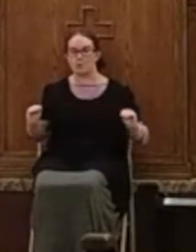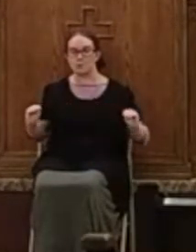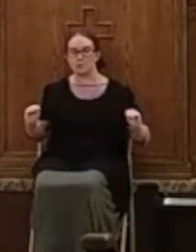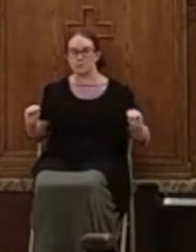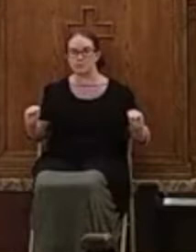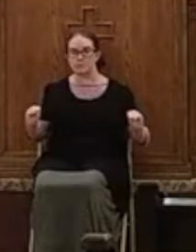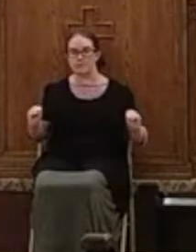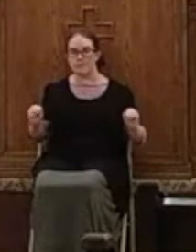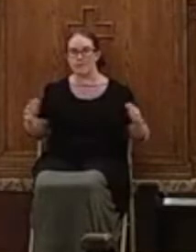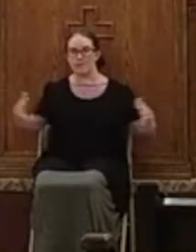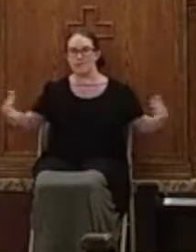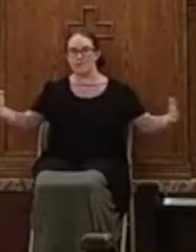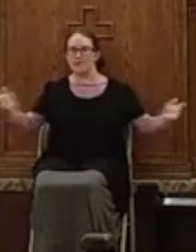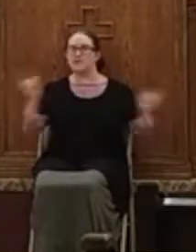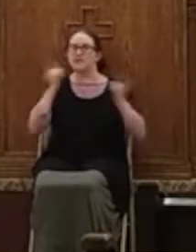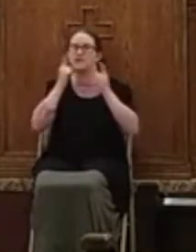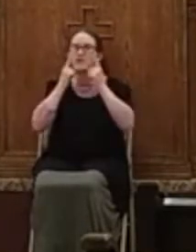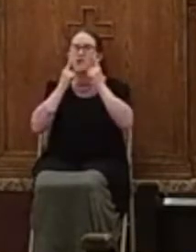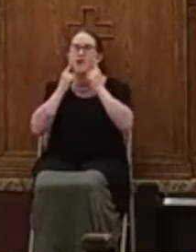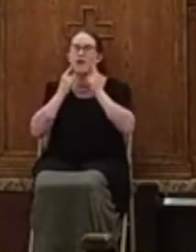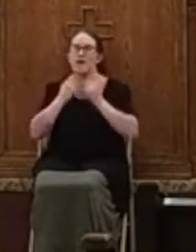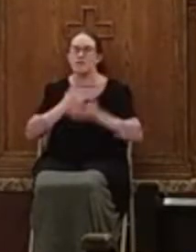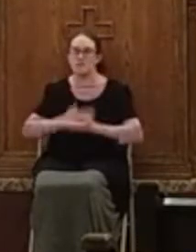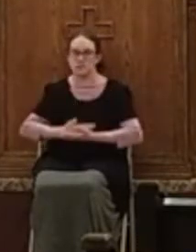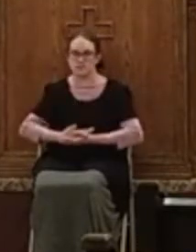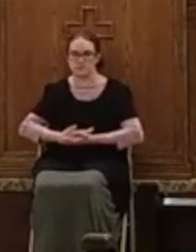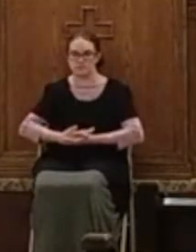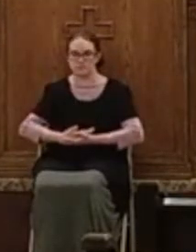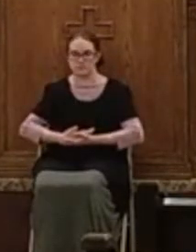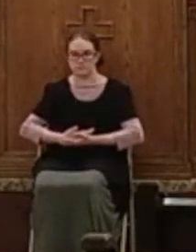I'm the biggest crybaby. I'm just